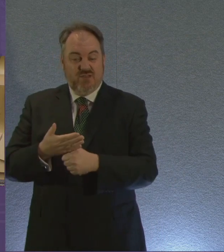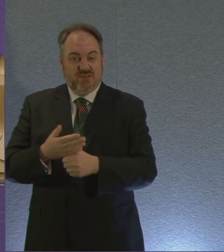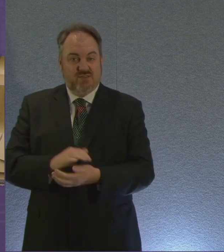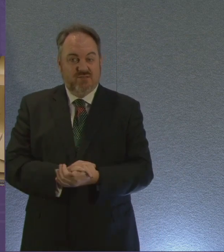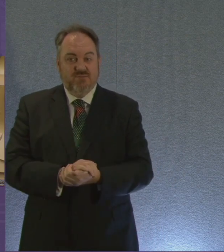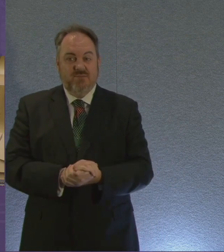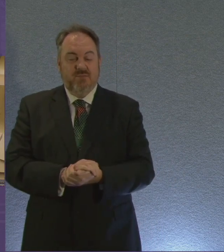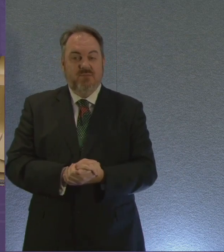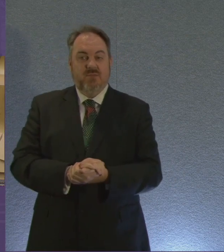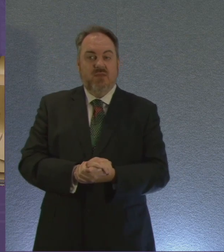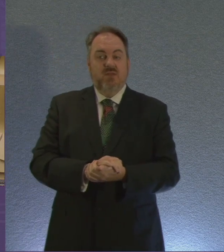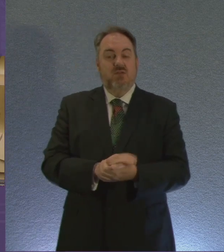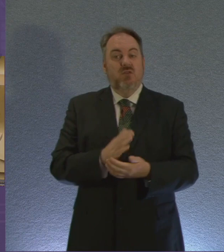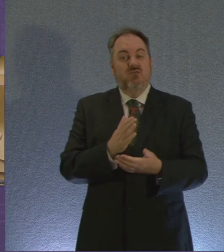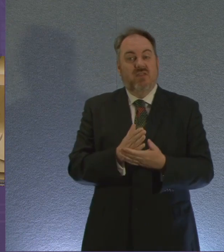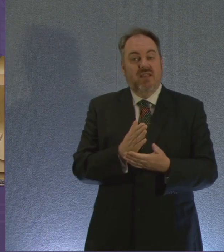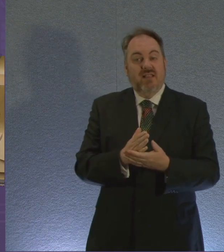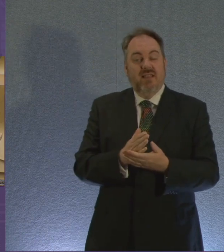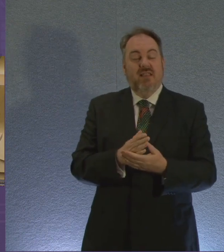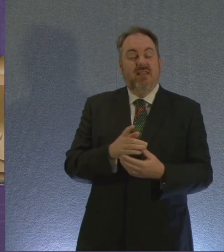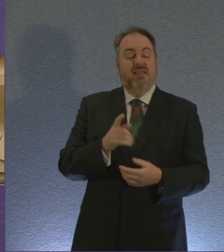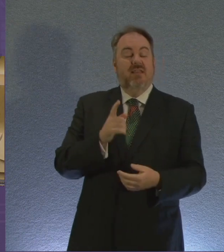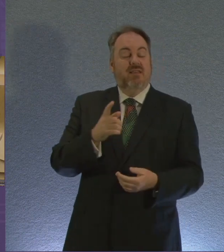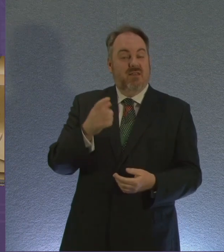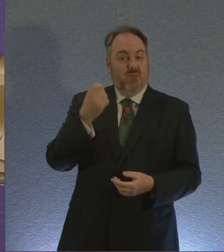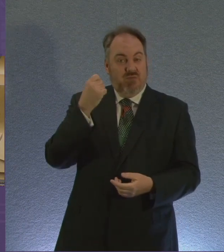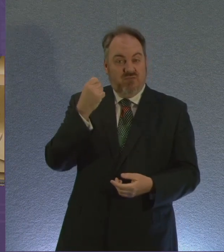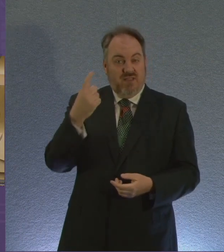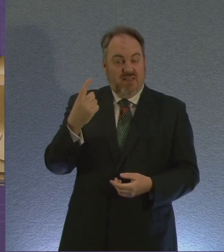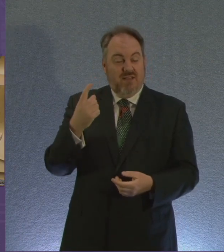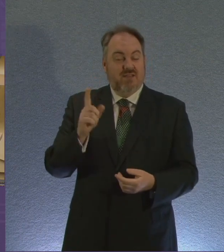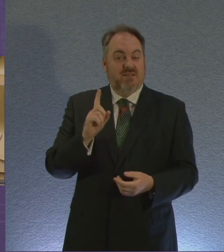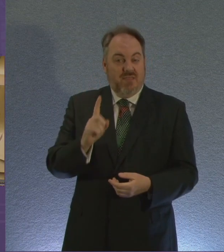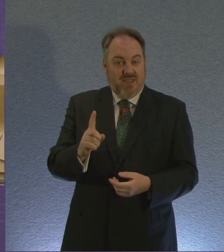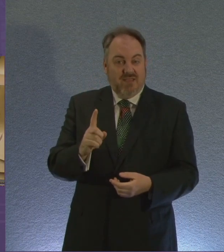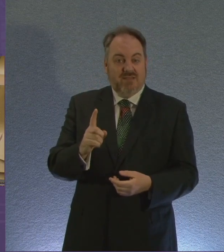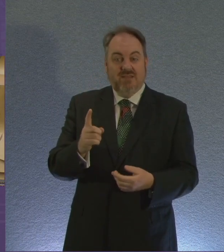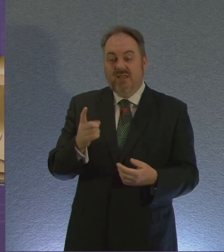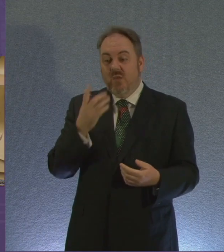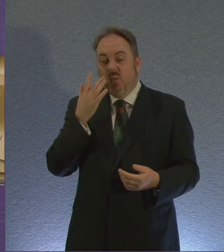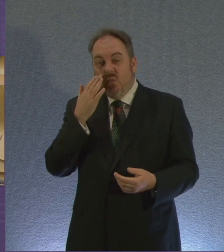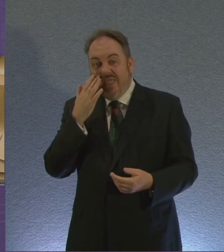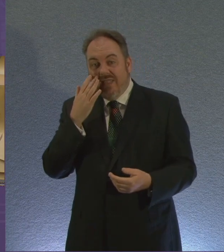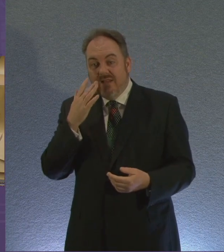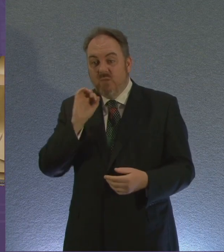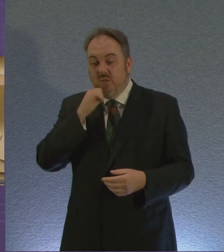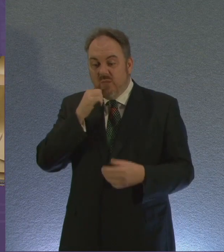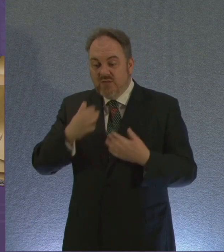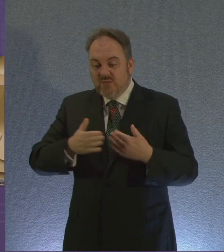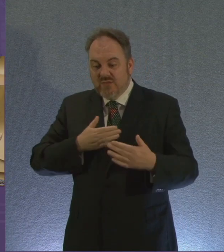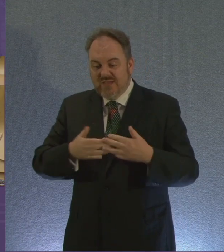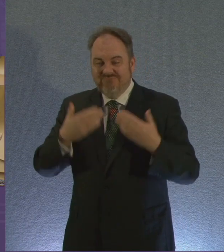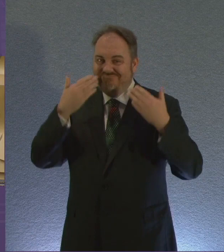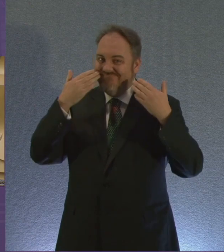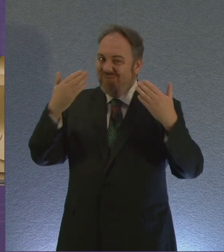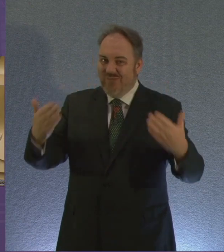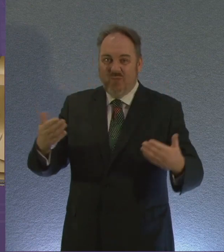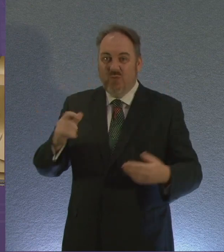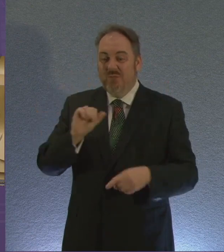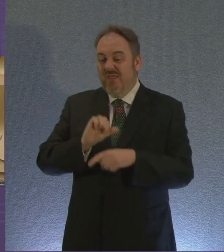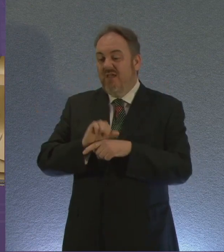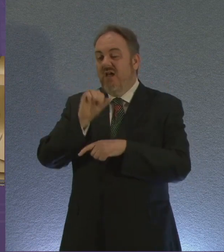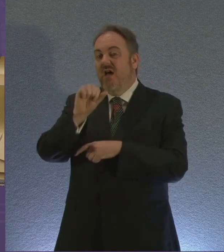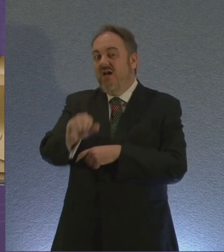offer no precise timescale on how long that will take. It will likely be several months, possibly beyond the summer, before I can do